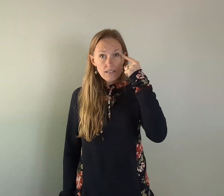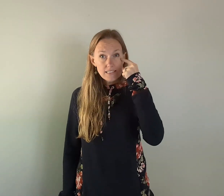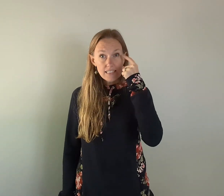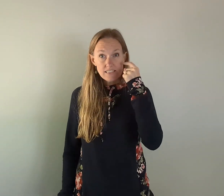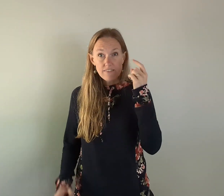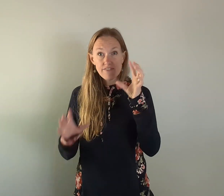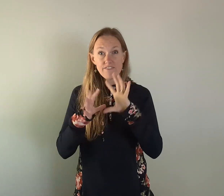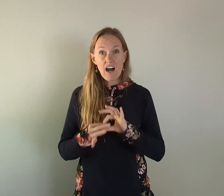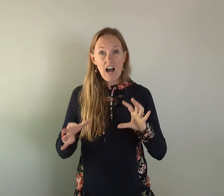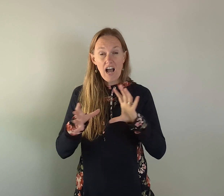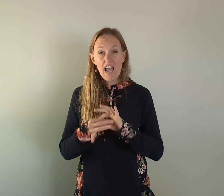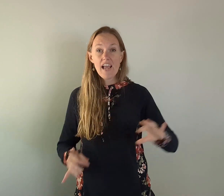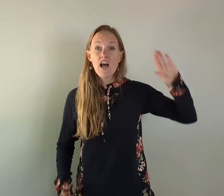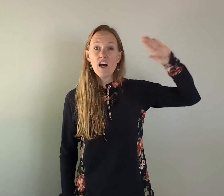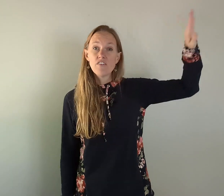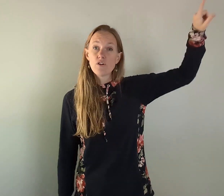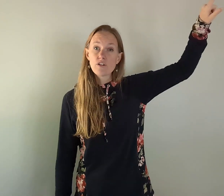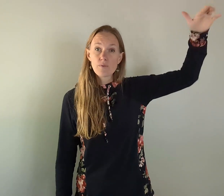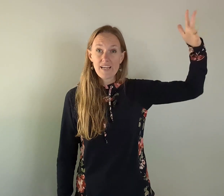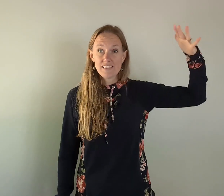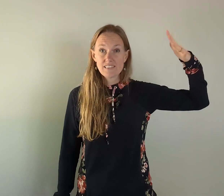I'll testify of your grace.